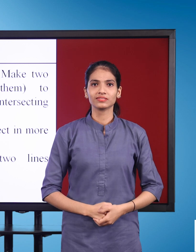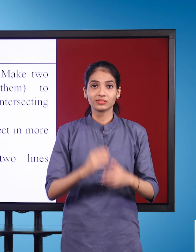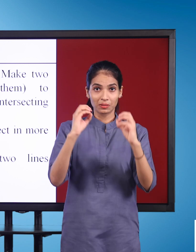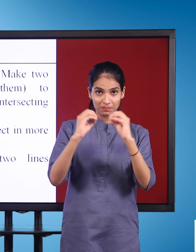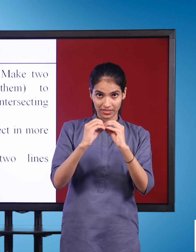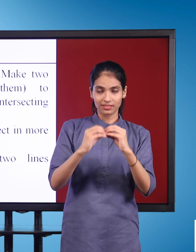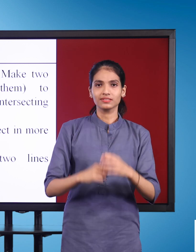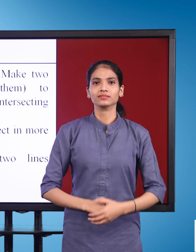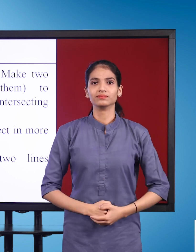B.